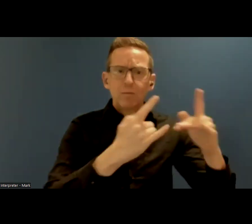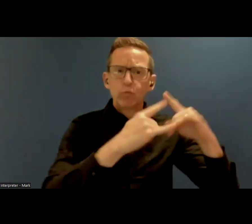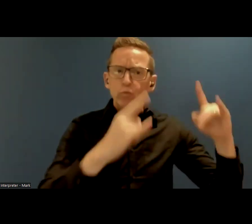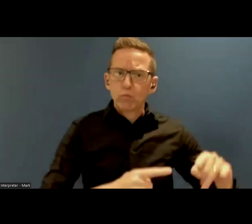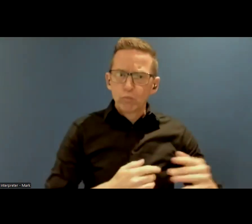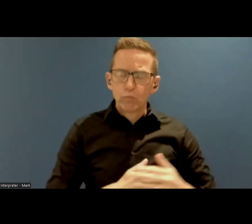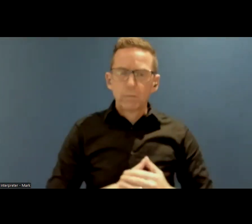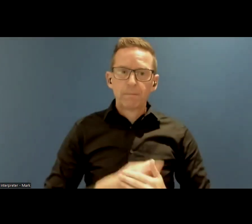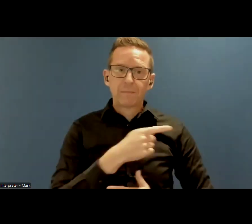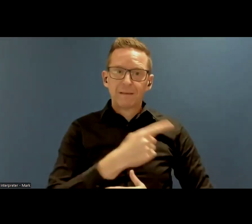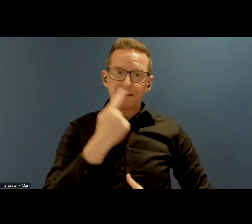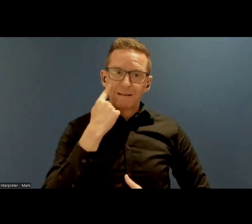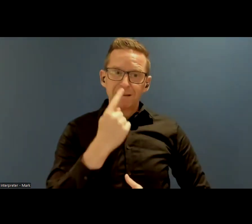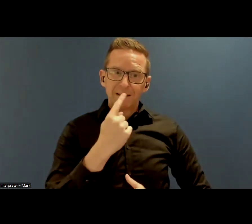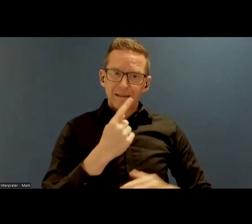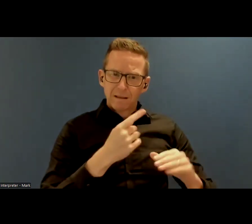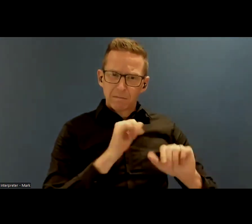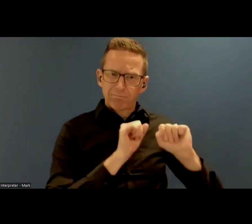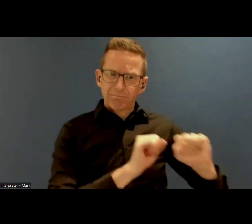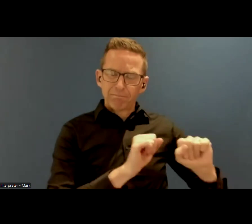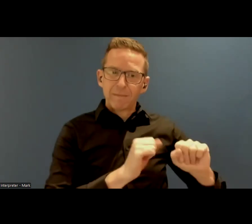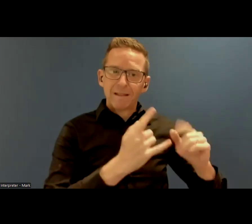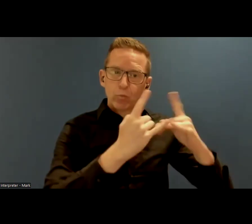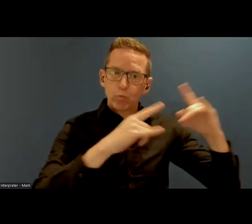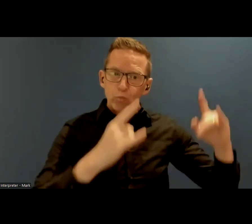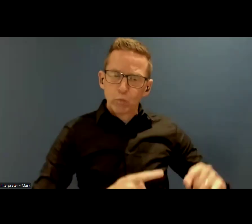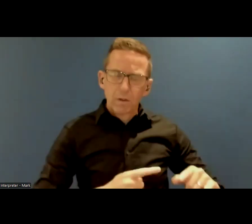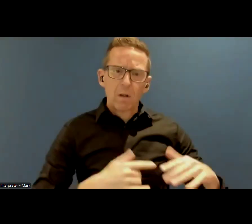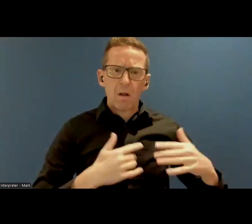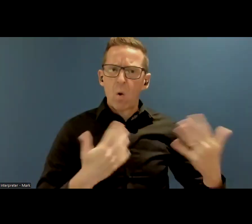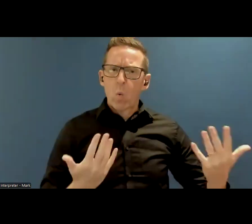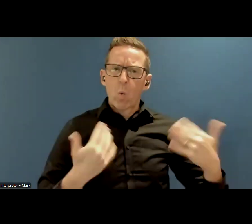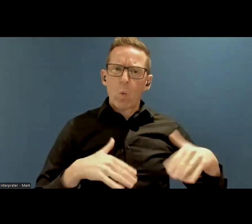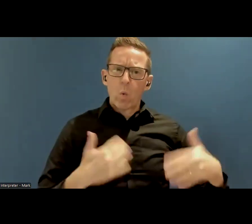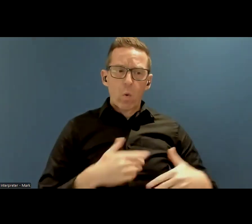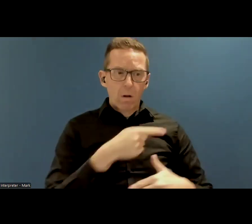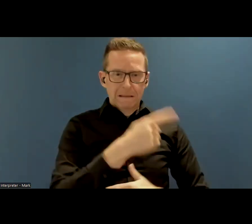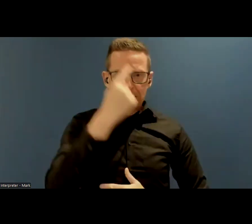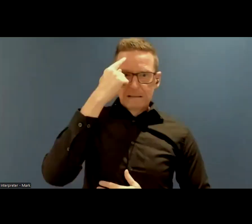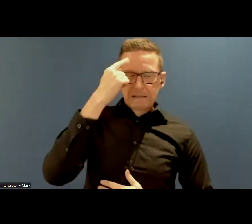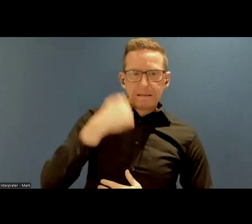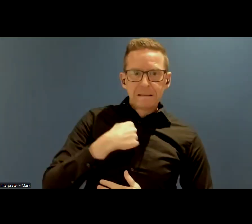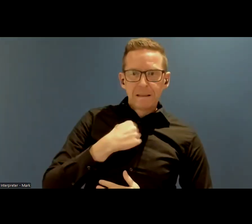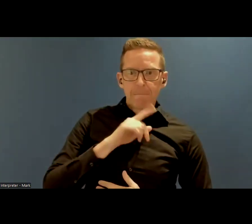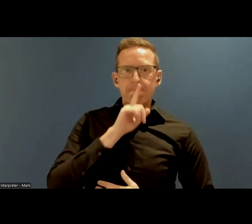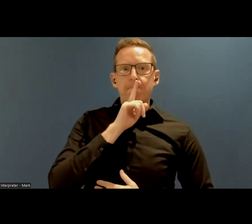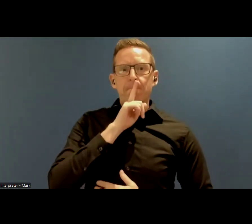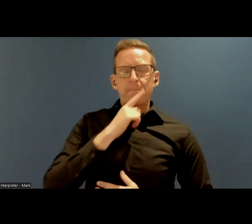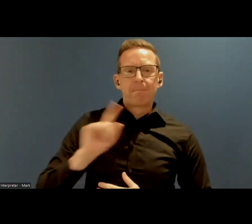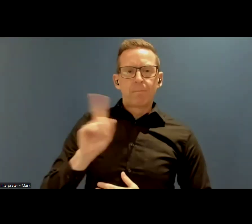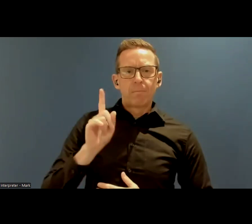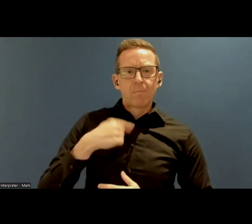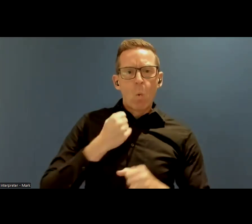specific institutions or at the threat of they are going to be fired from their place of work. And this is an